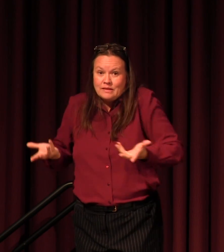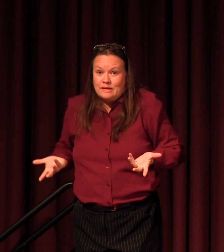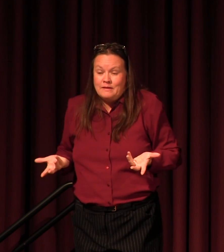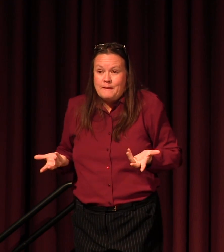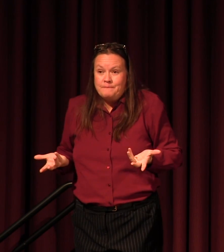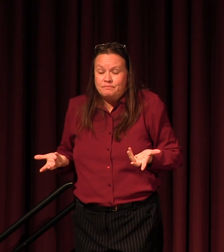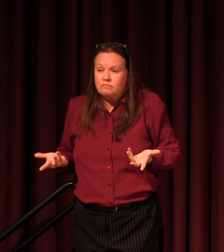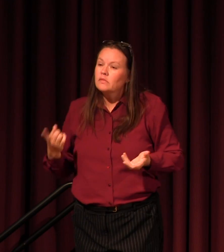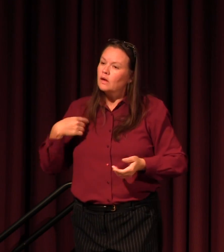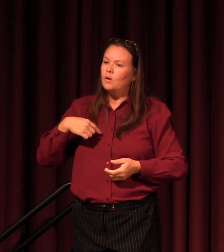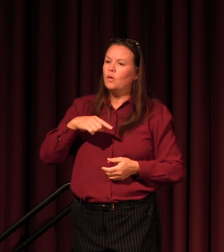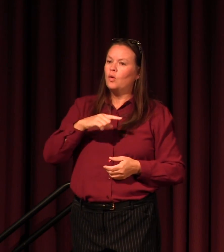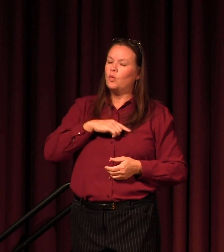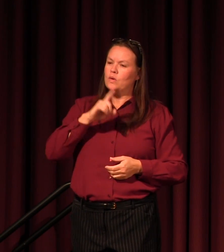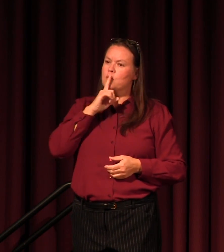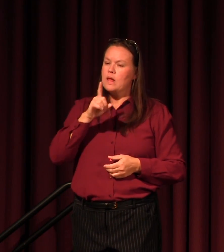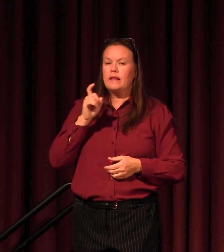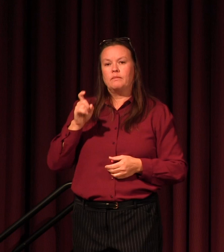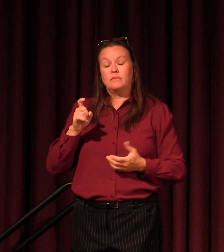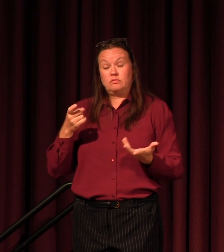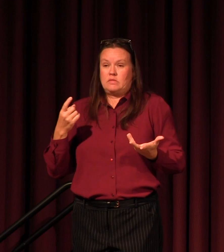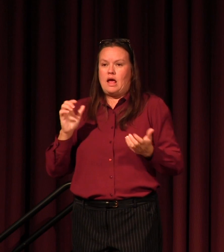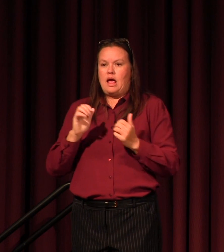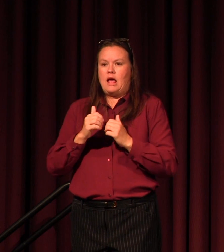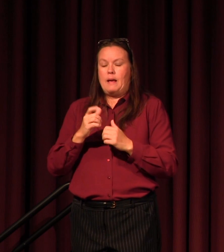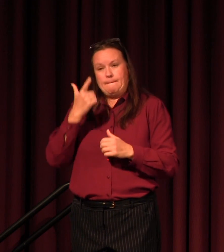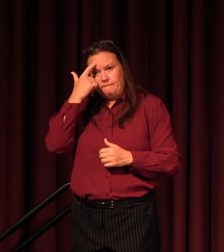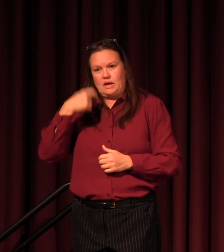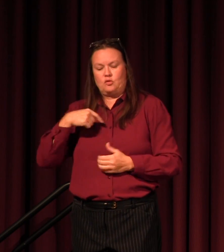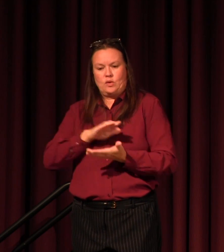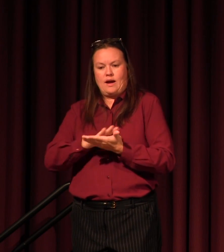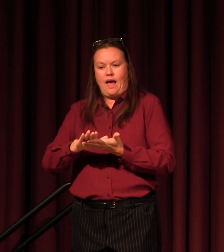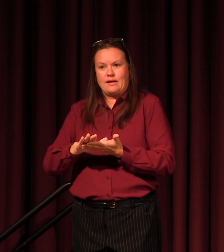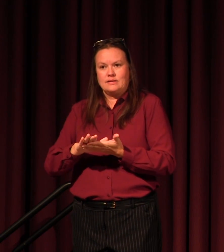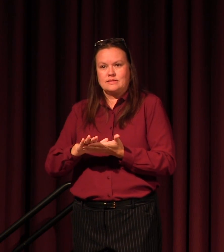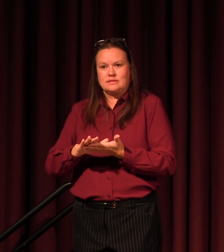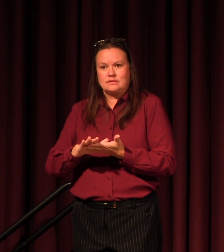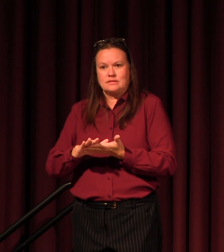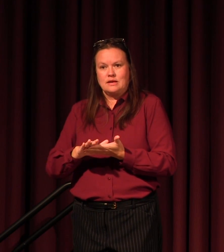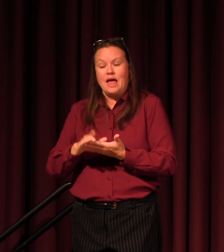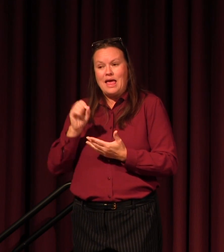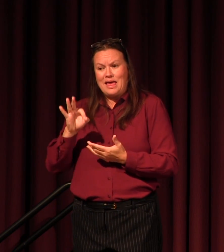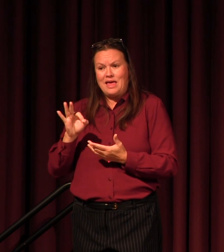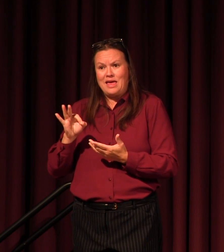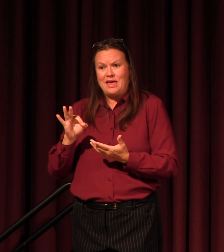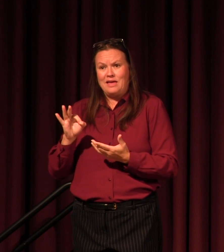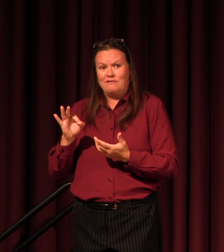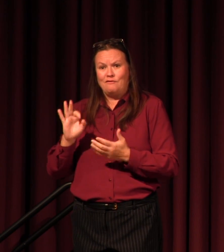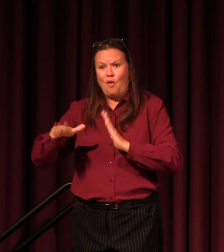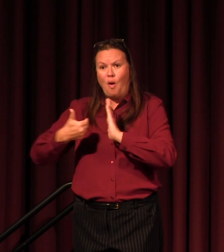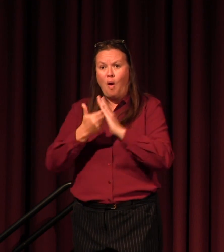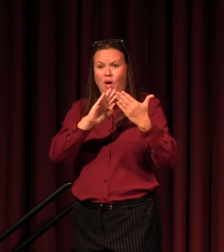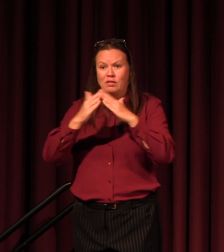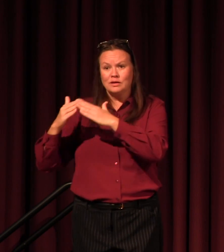What kind of credit are we supposed to get because we're nice to people who are like us and agree with us all the time?